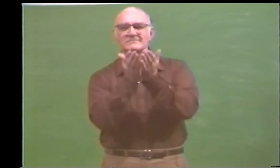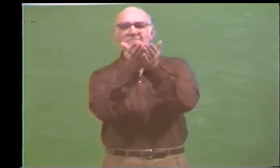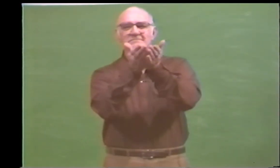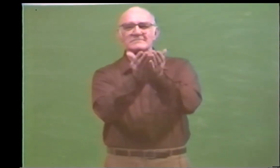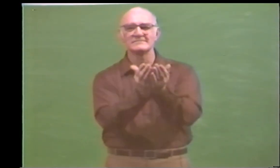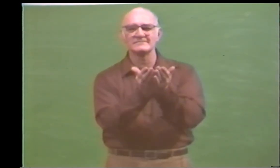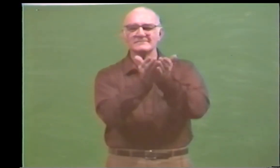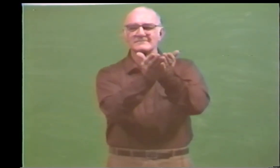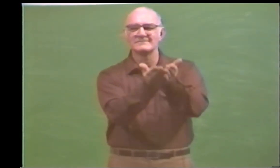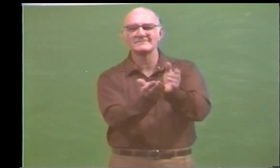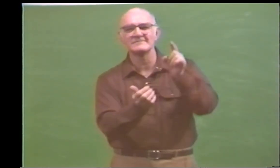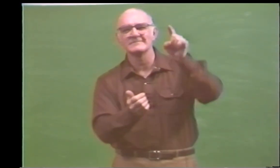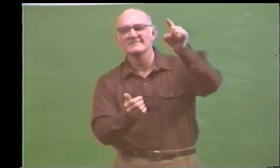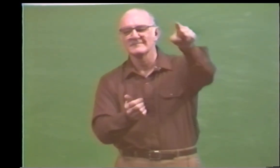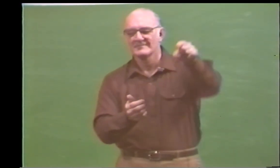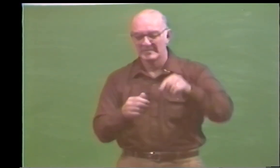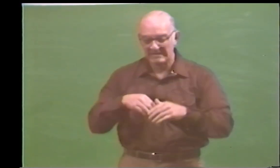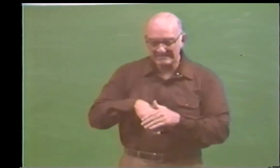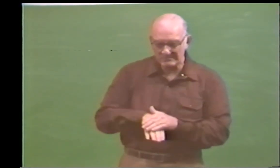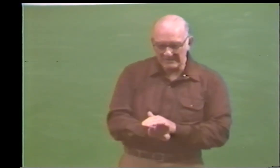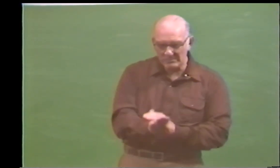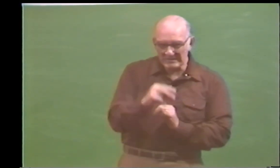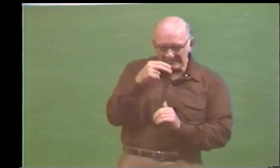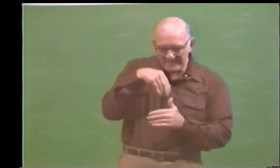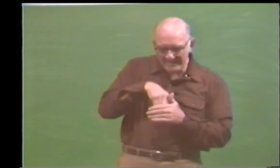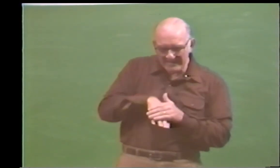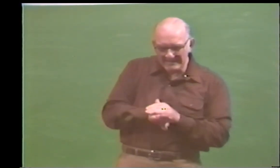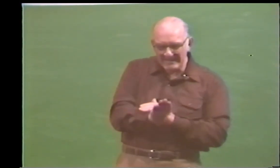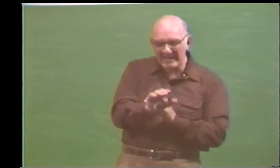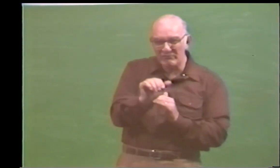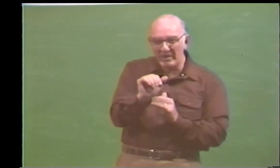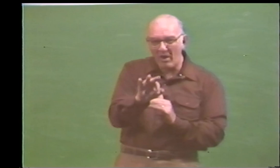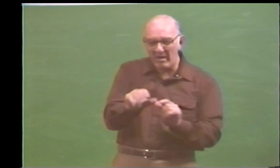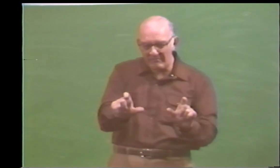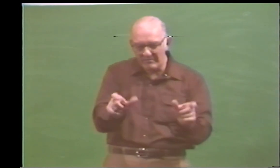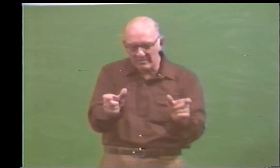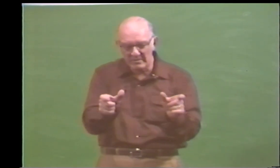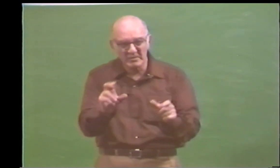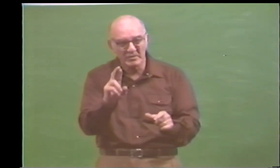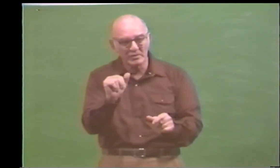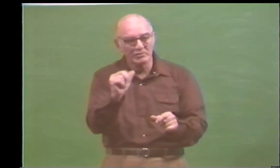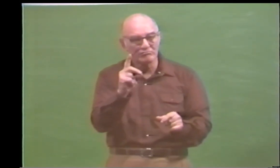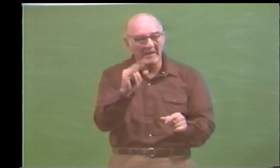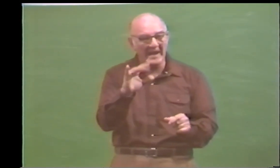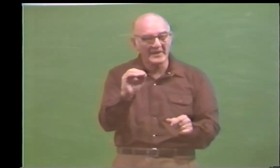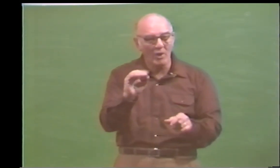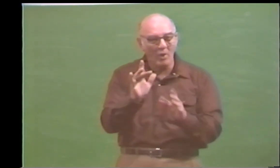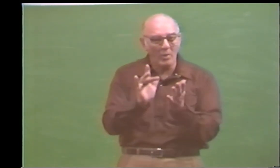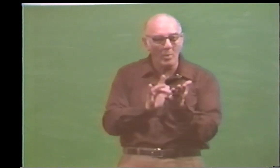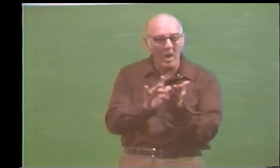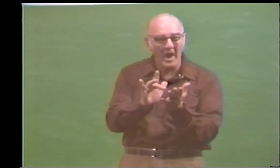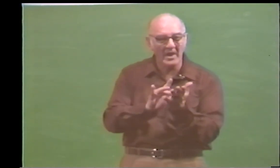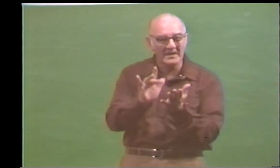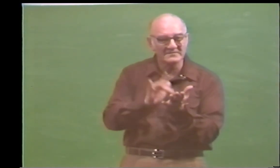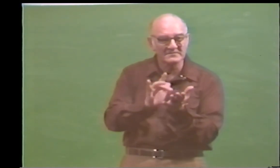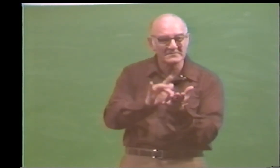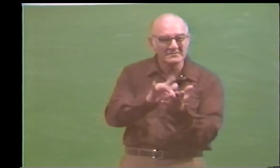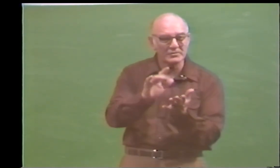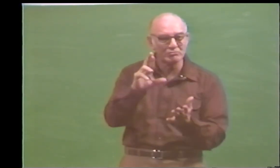We see the interior of radio wireless